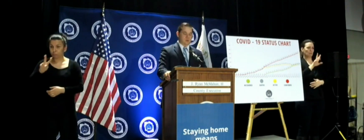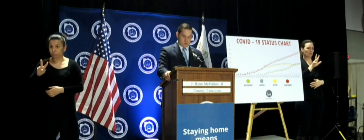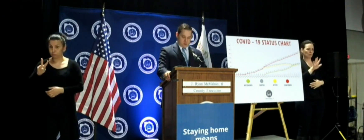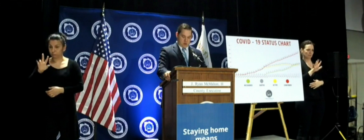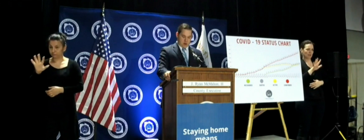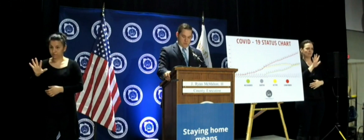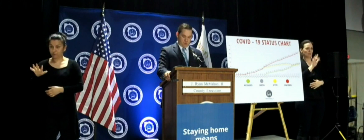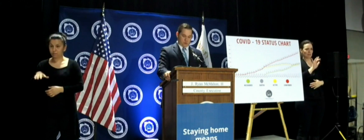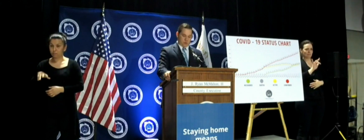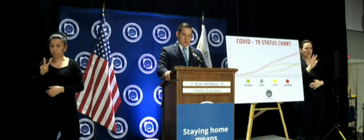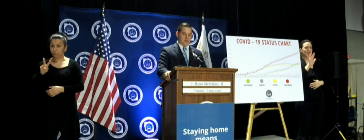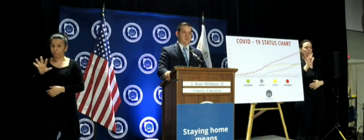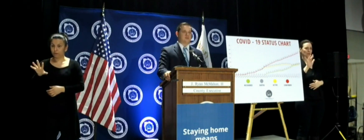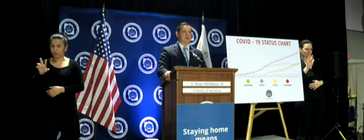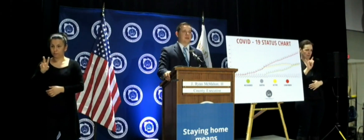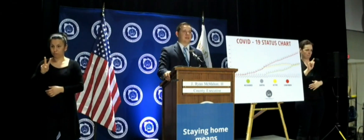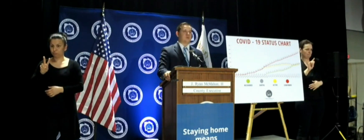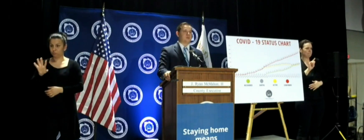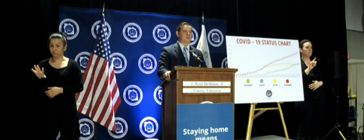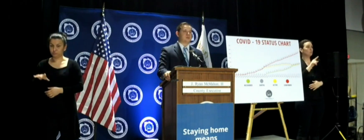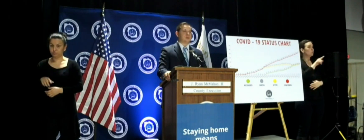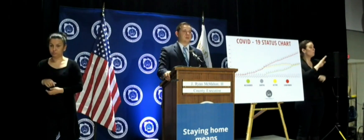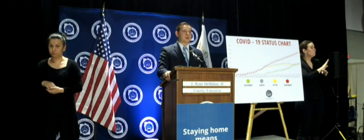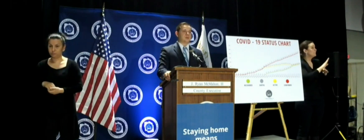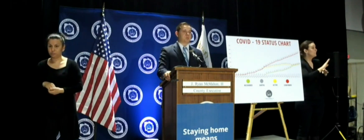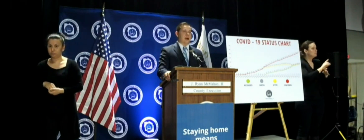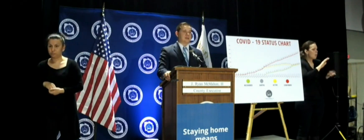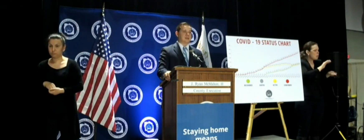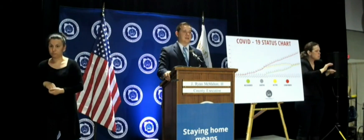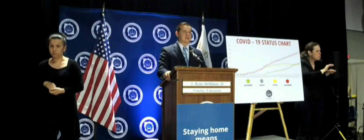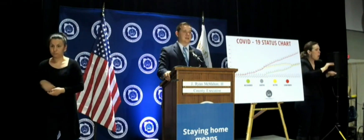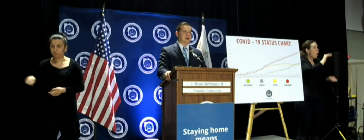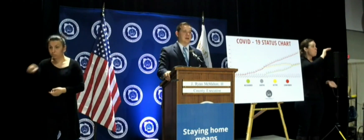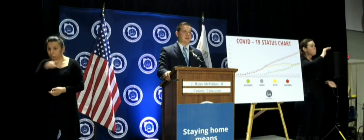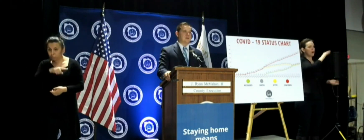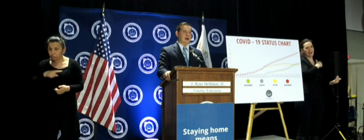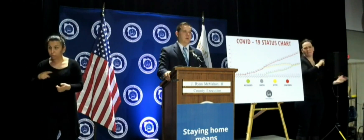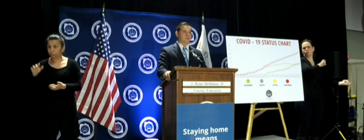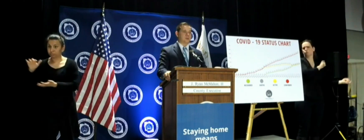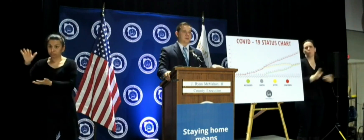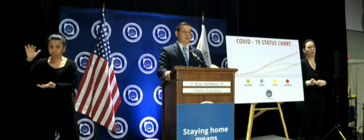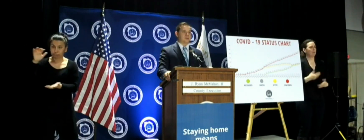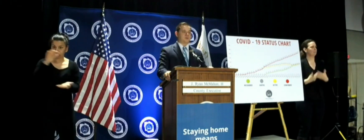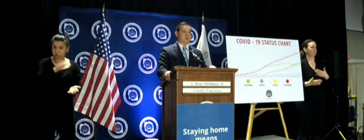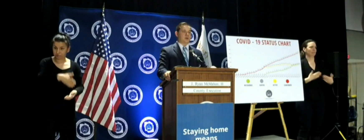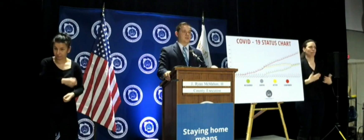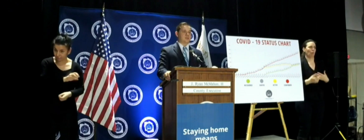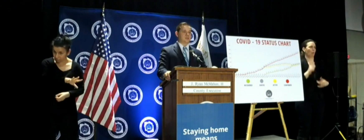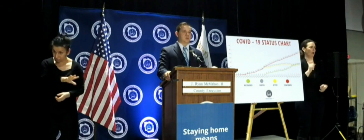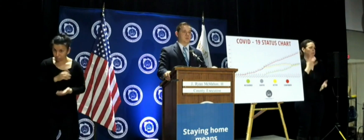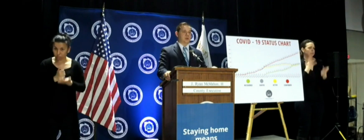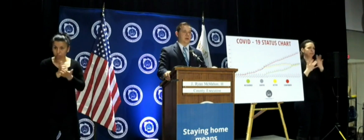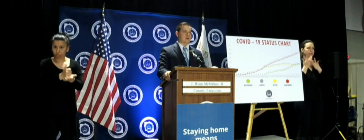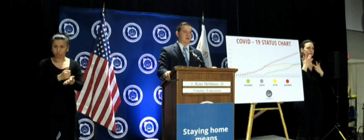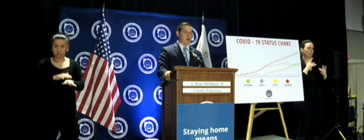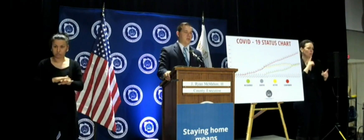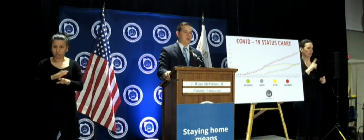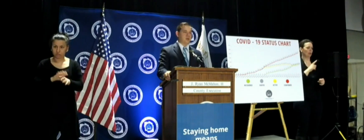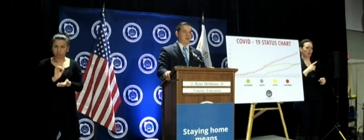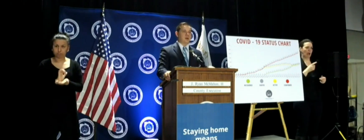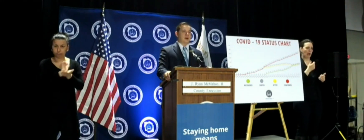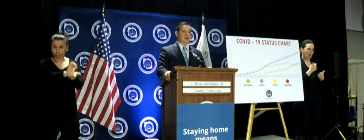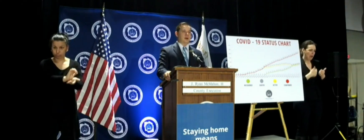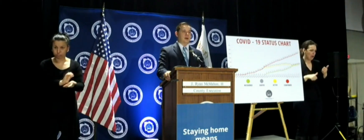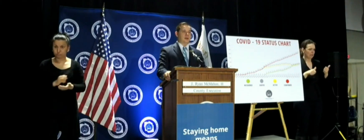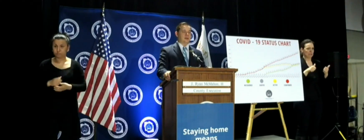workers. Your donations have made a difference in this process. They've helped different organizations when they were down to